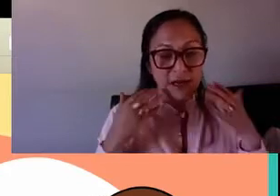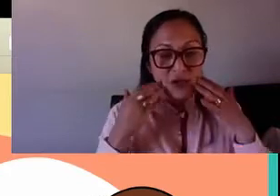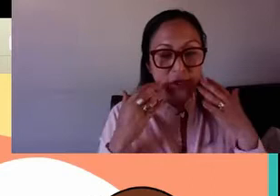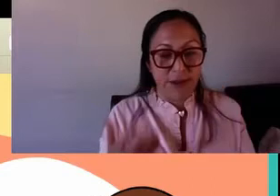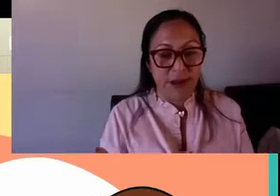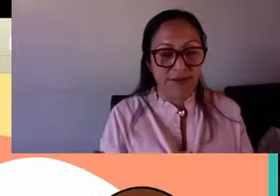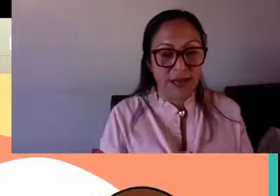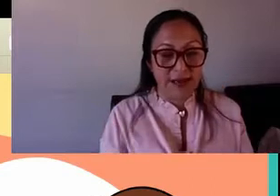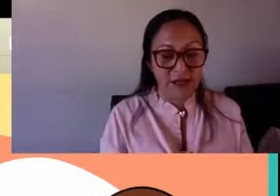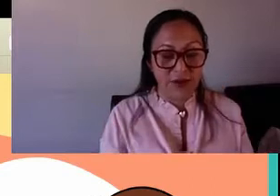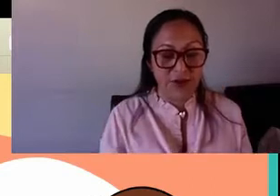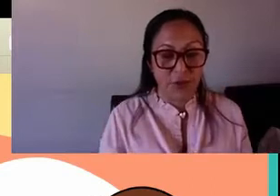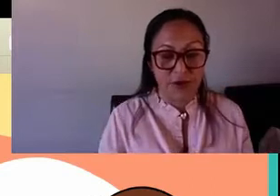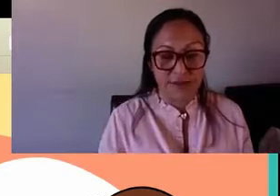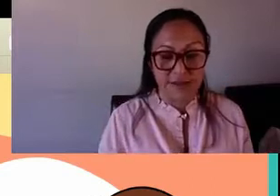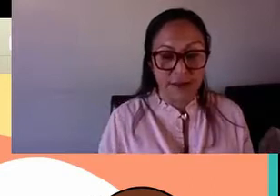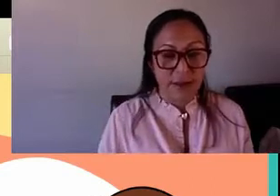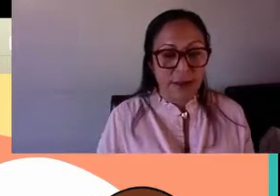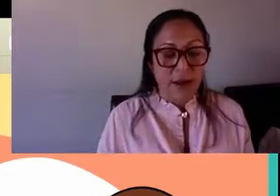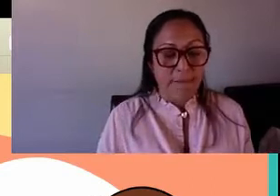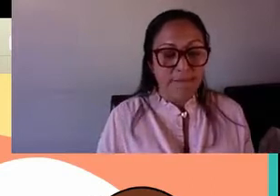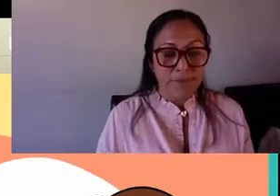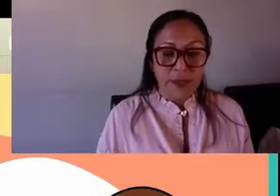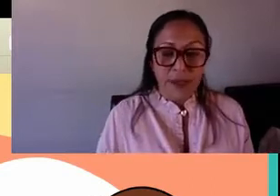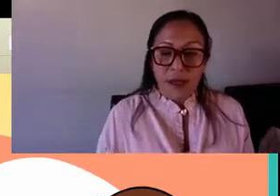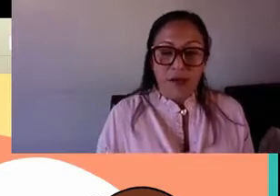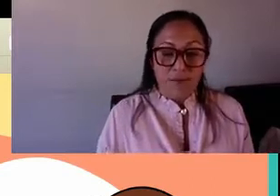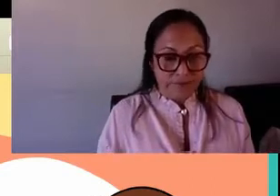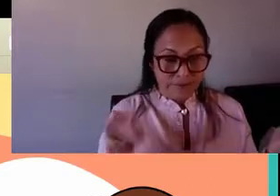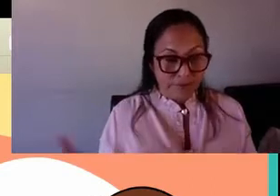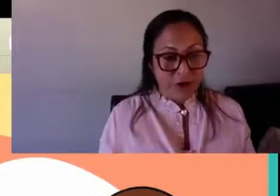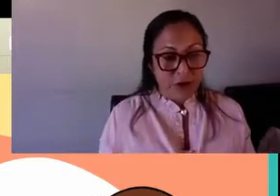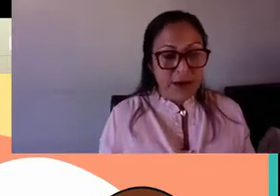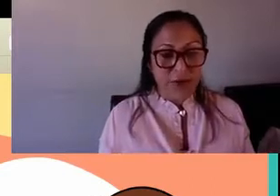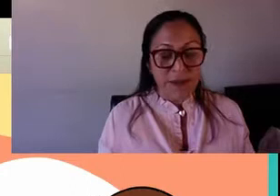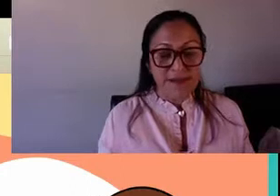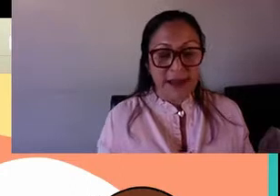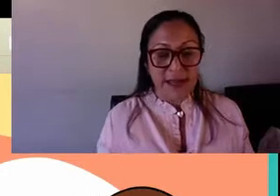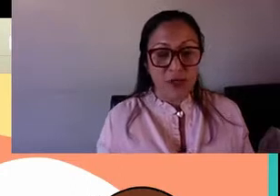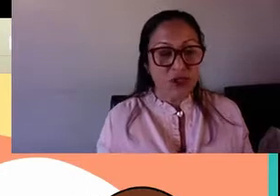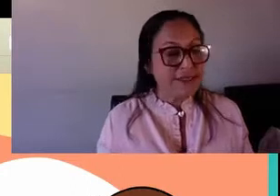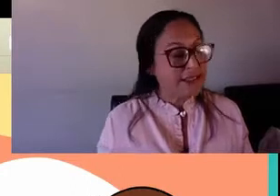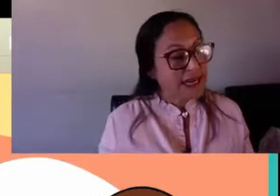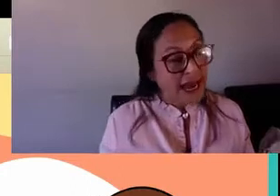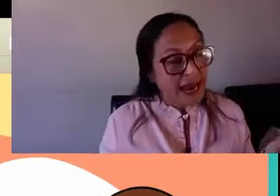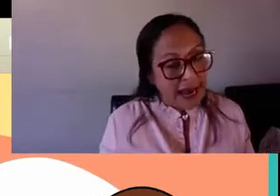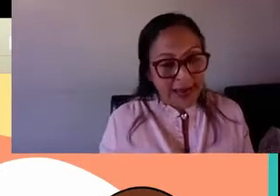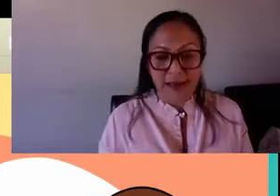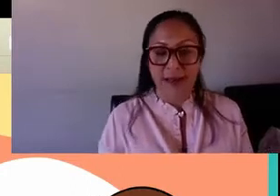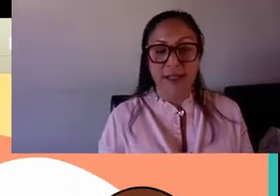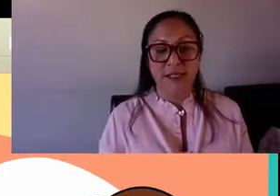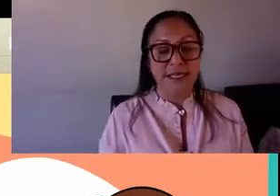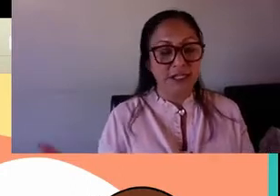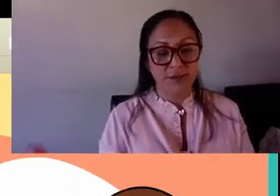can't use your mouths yet and use their words. starting with baby sign language, you still